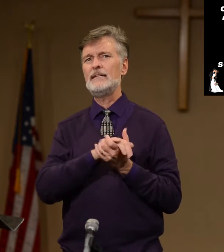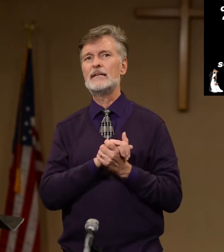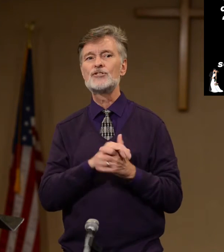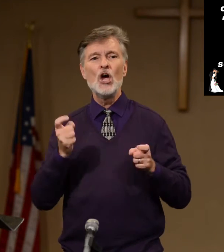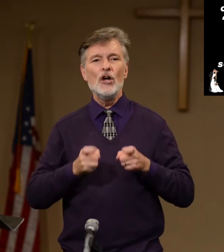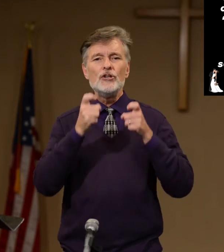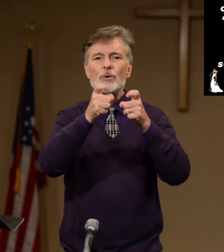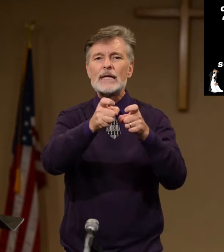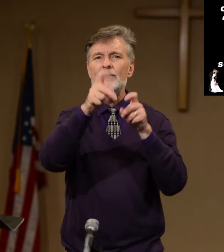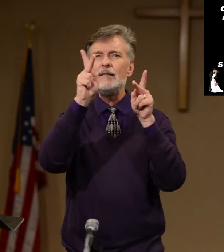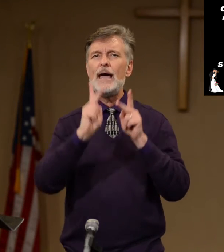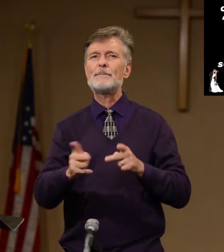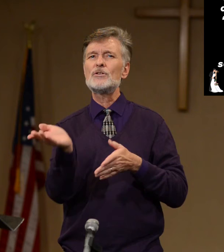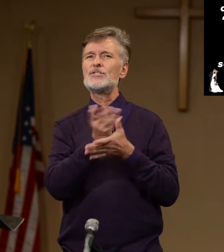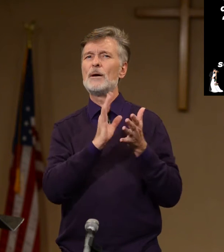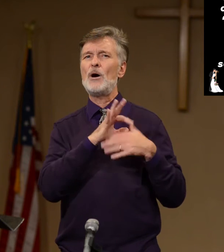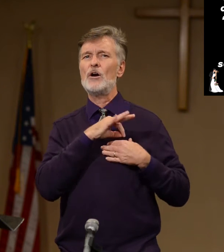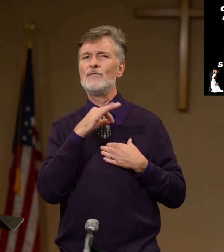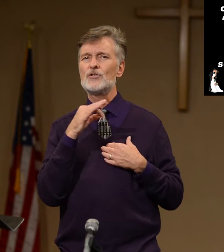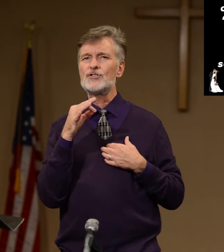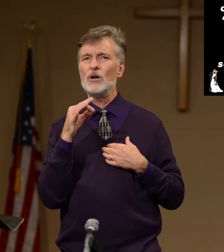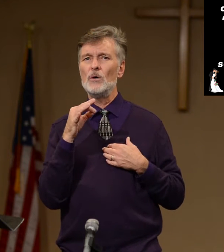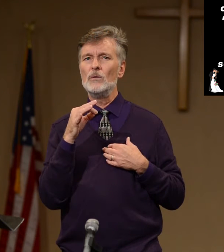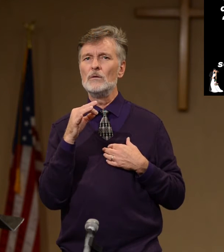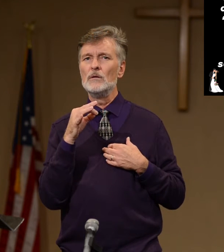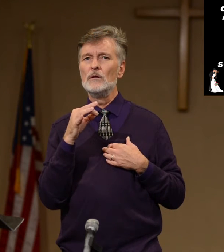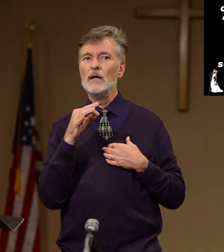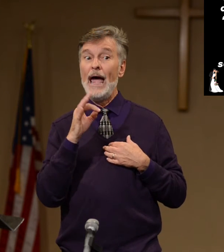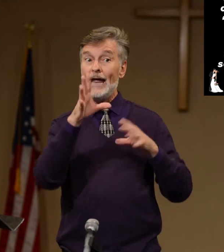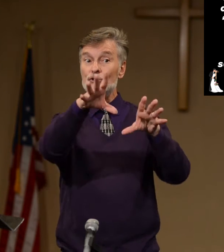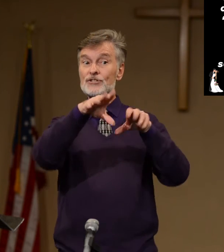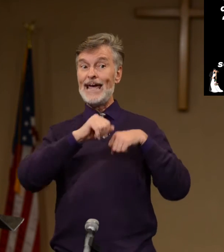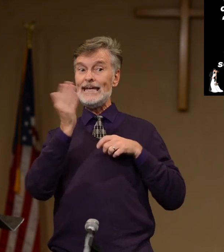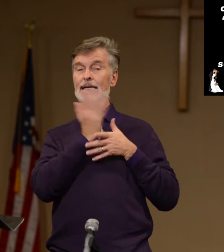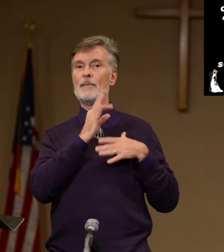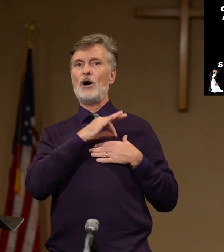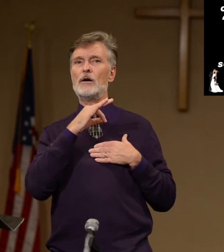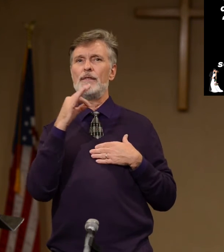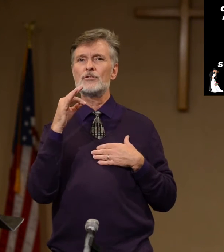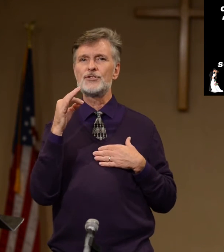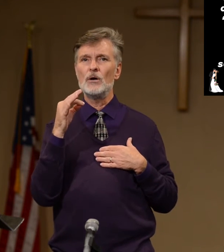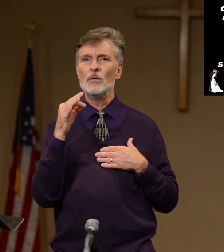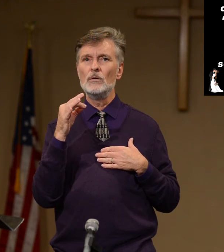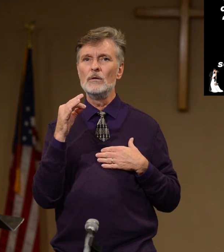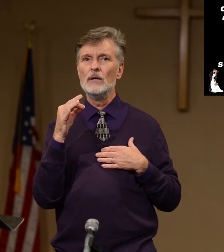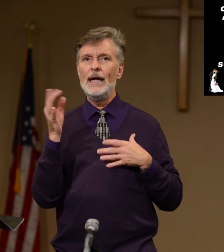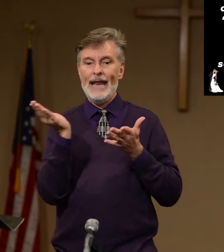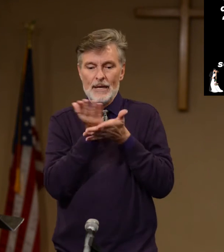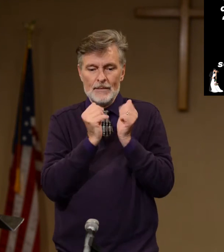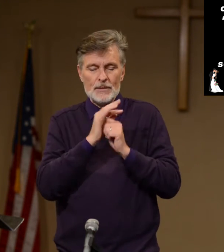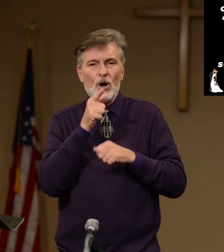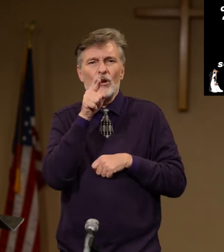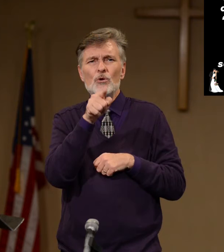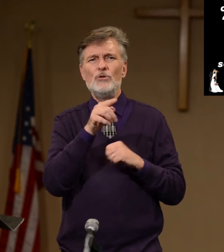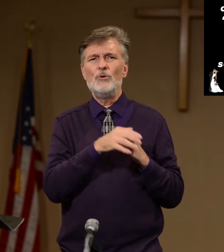this. You're giving that person a part of your soul. And you're taking a part of their soul. And it becomes a part of who you